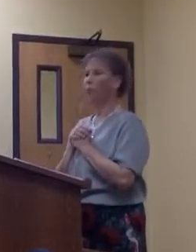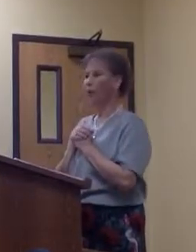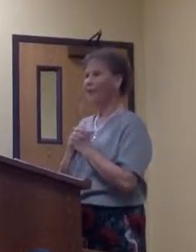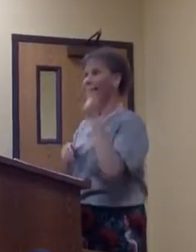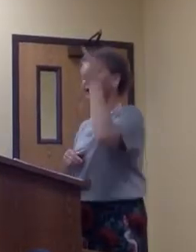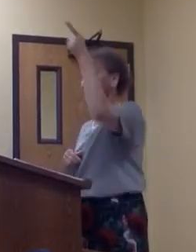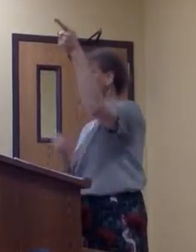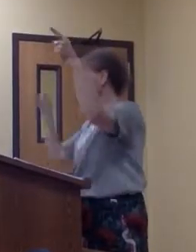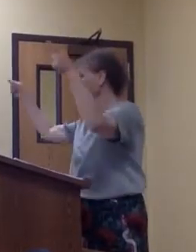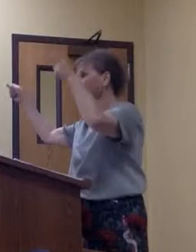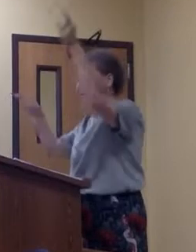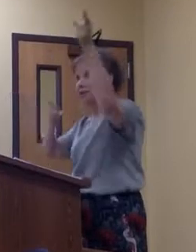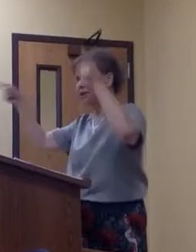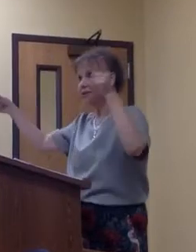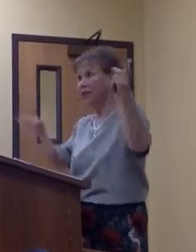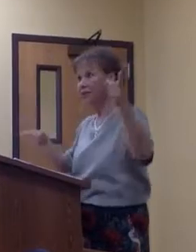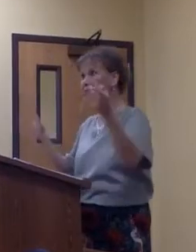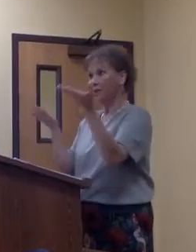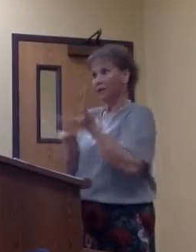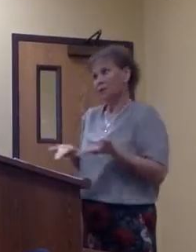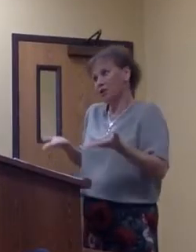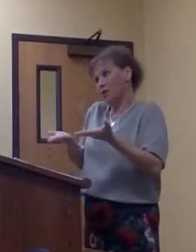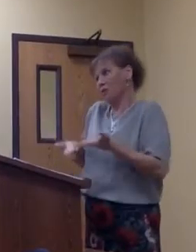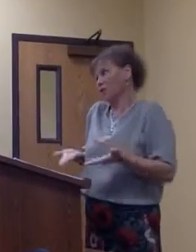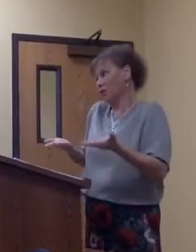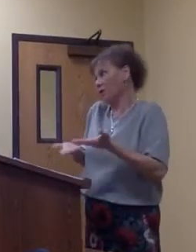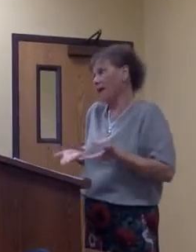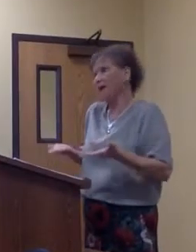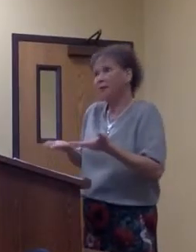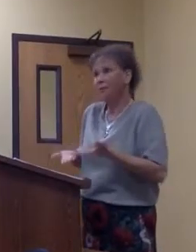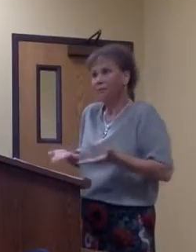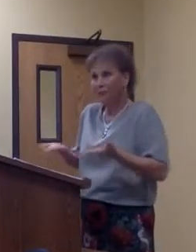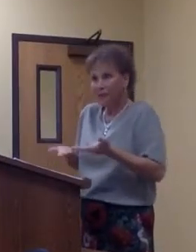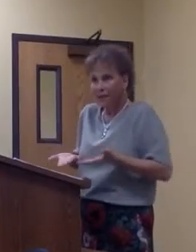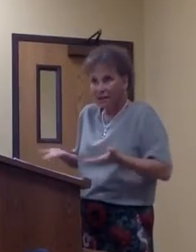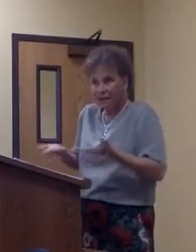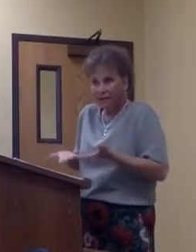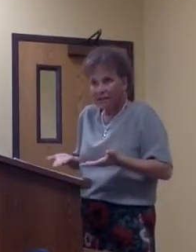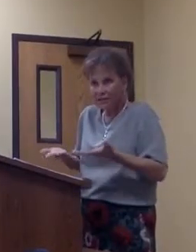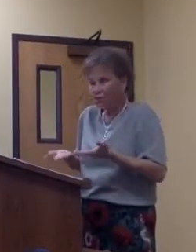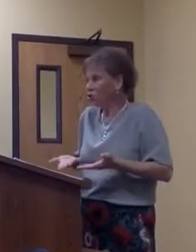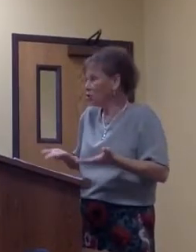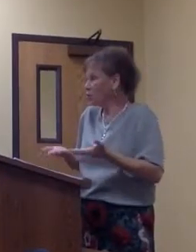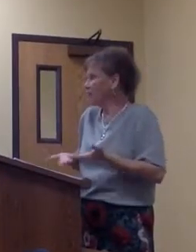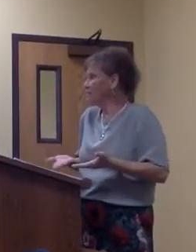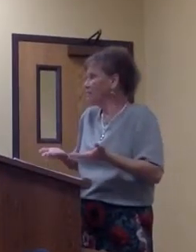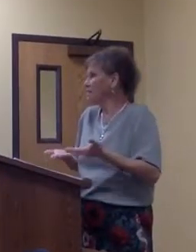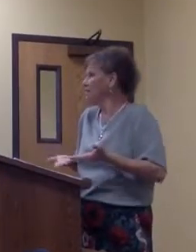Pointing again, there. You know this one already. The circular one